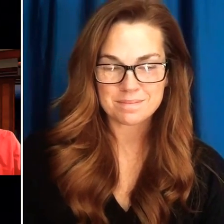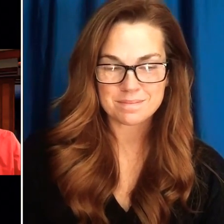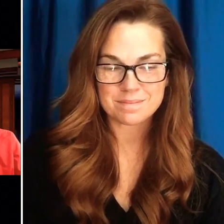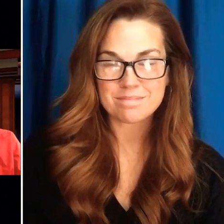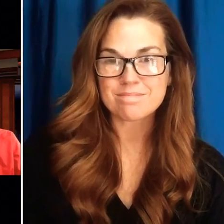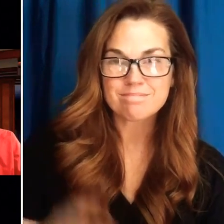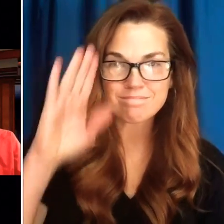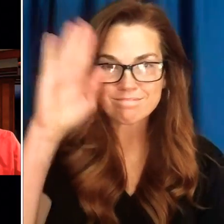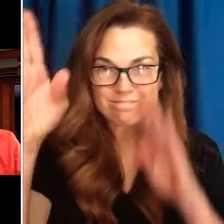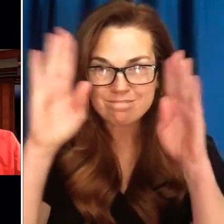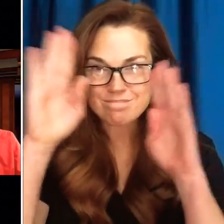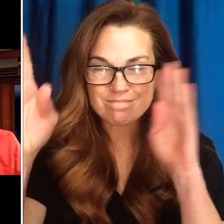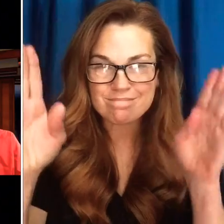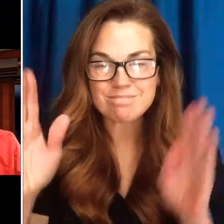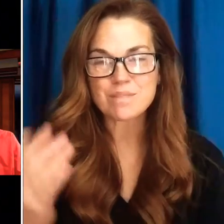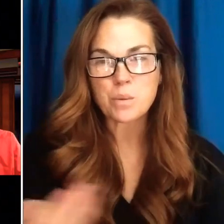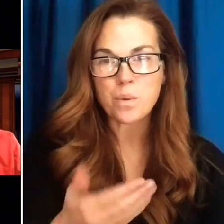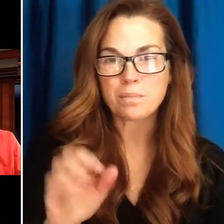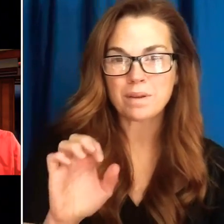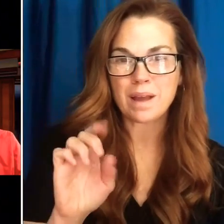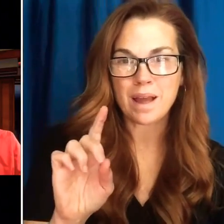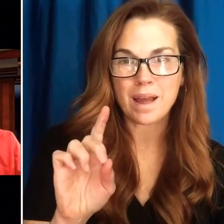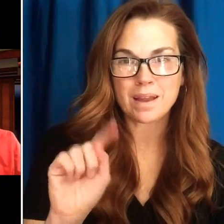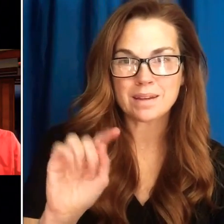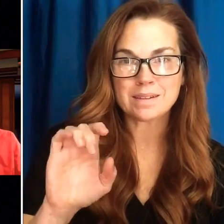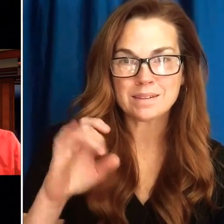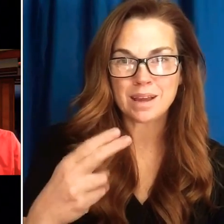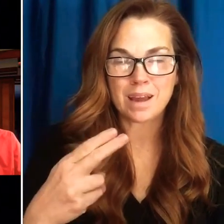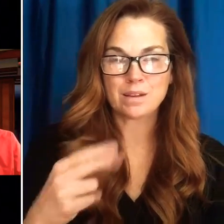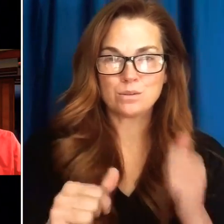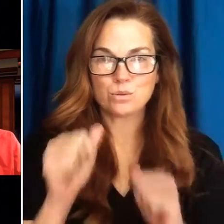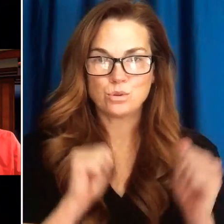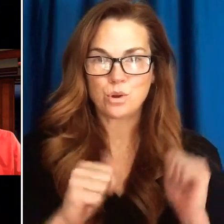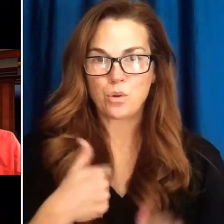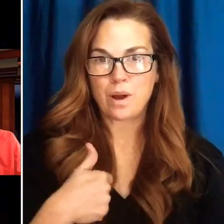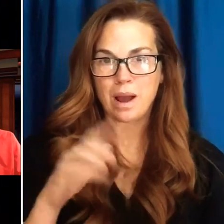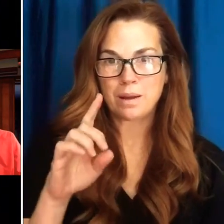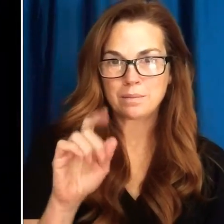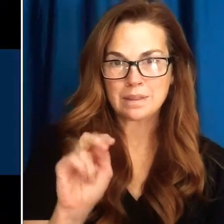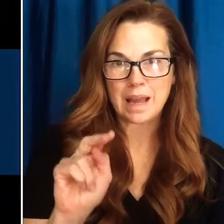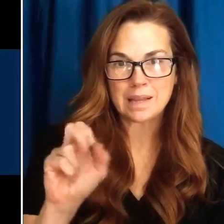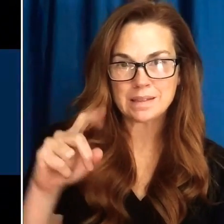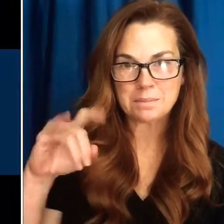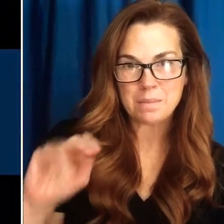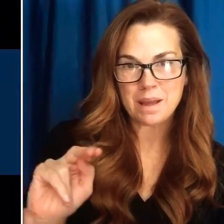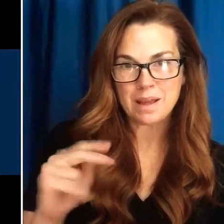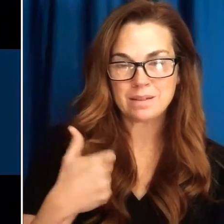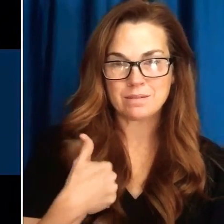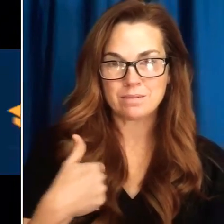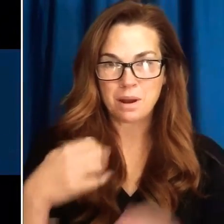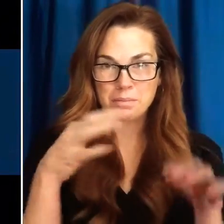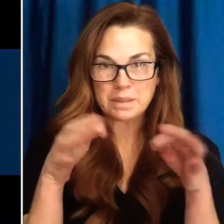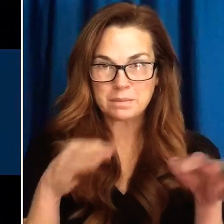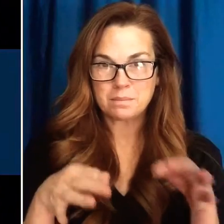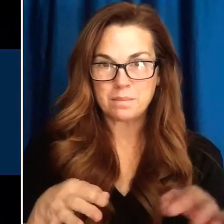Hey everybody, welcome to the Ed Tech Show. I'm Dan Spada, and today I'm talking to you about Jamboard.